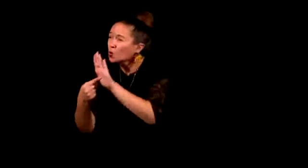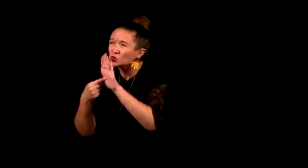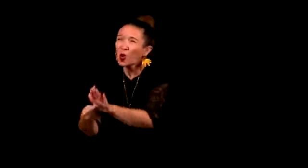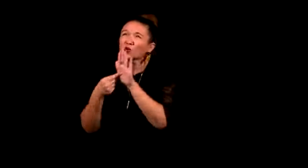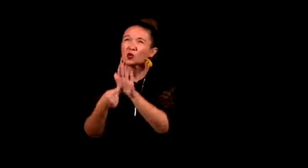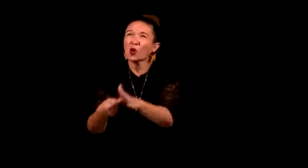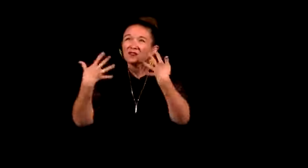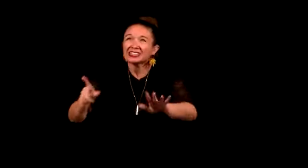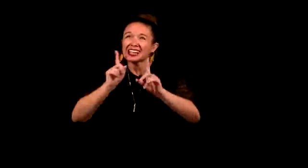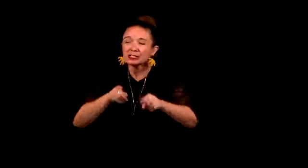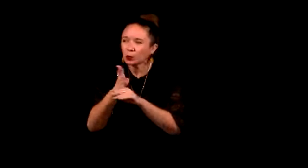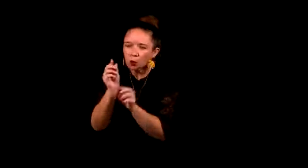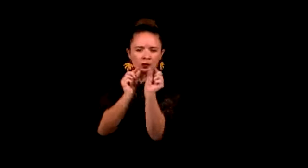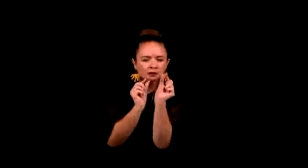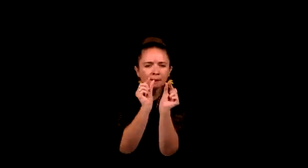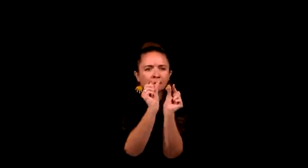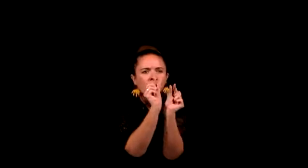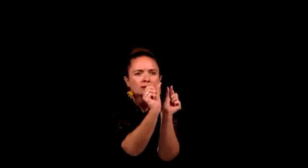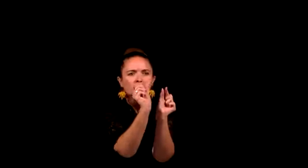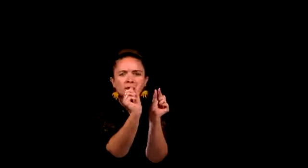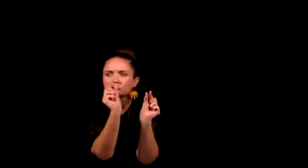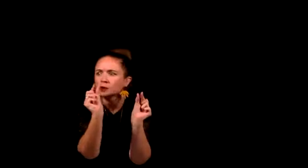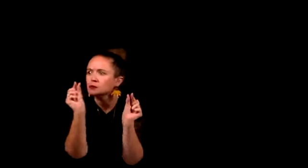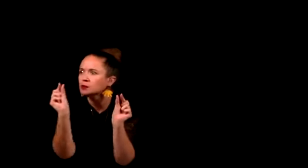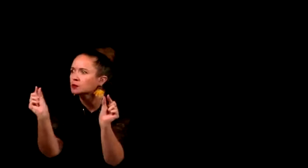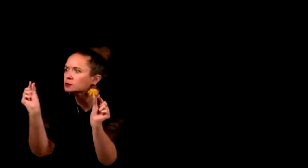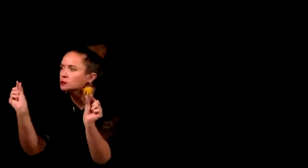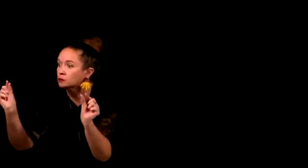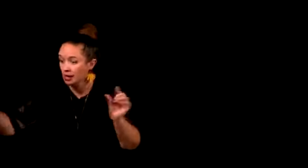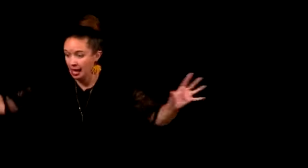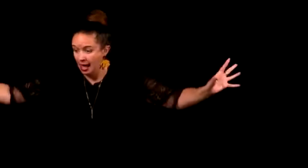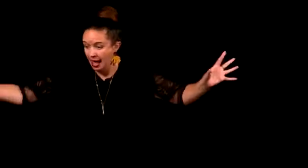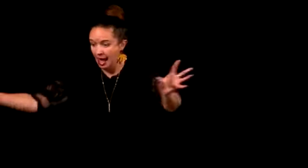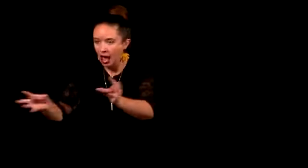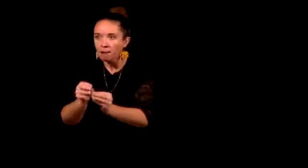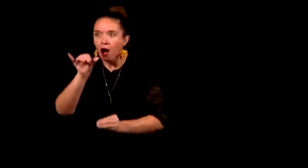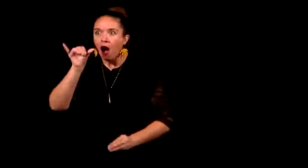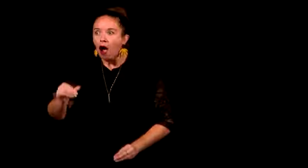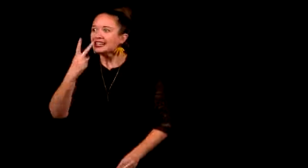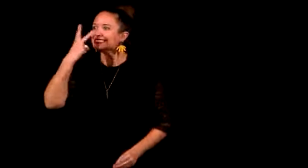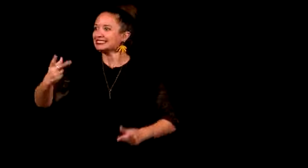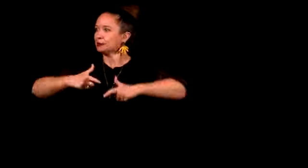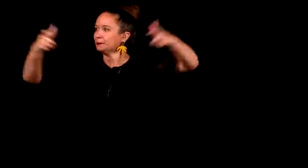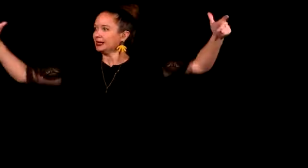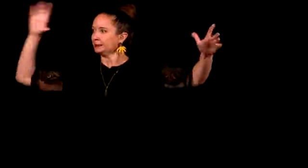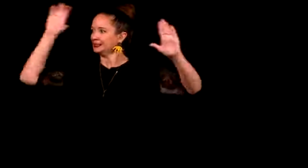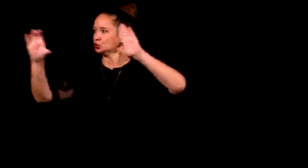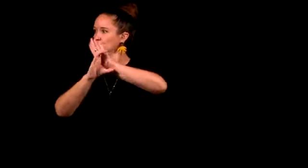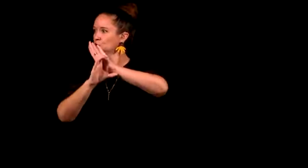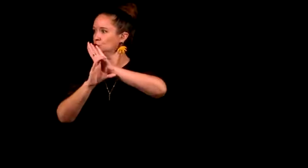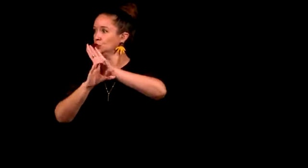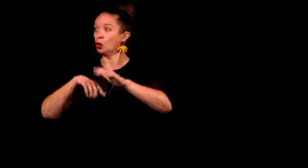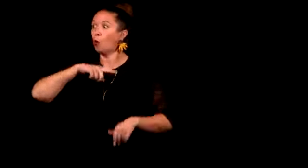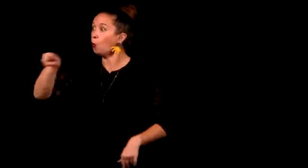it works. And yet God still shows us the answers in these small little ways that combine show us the